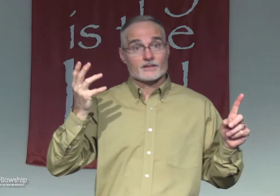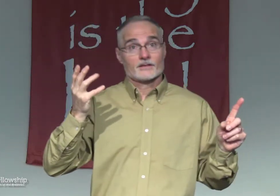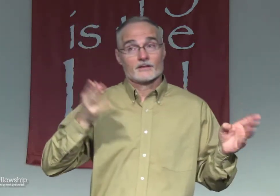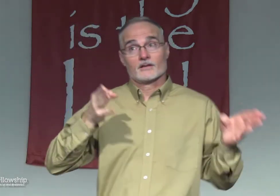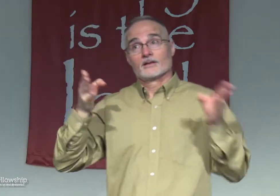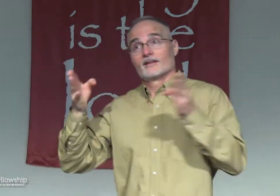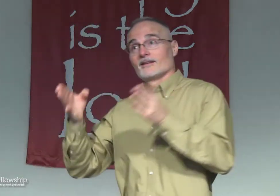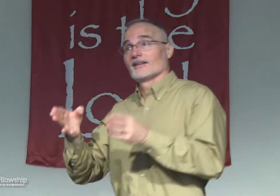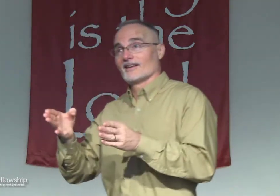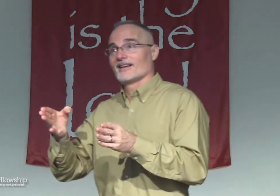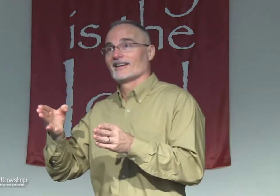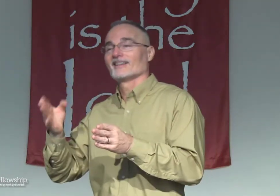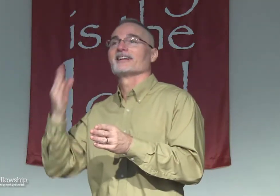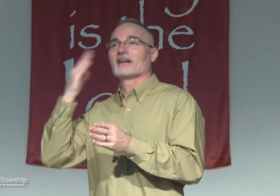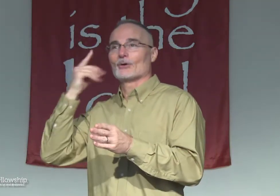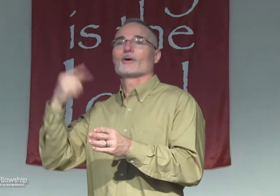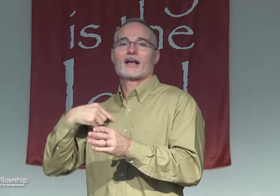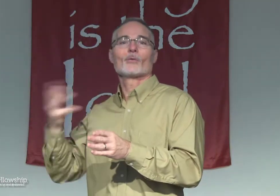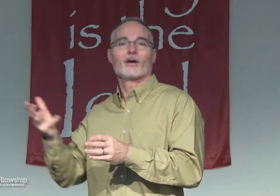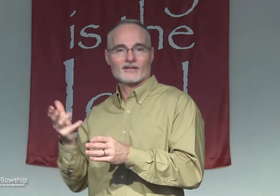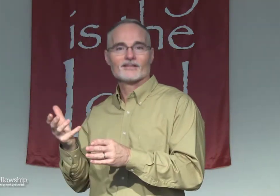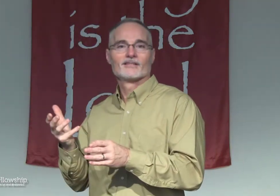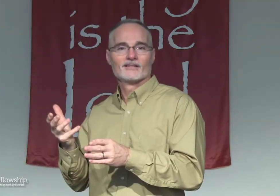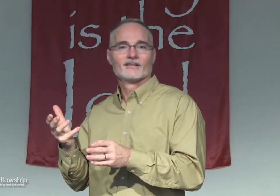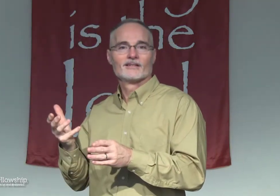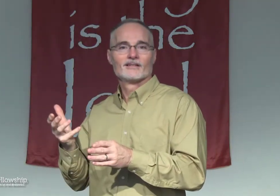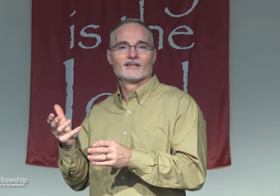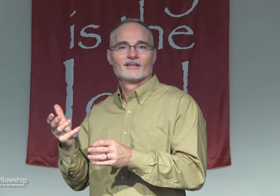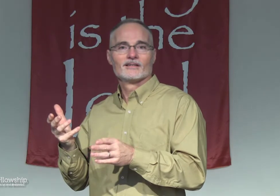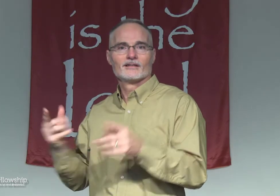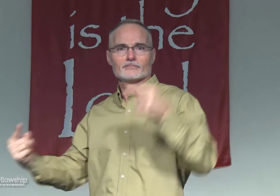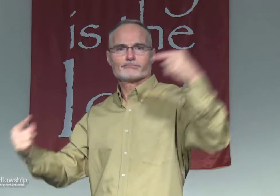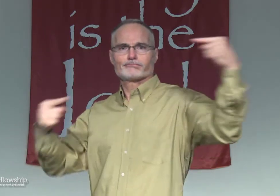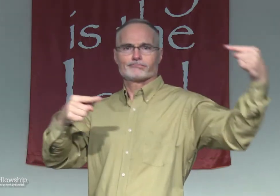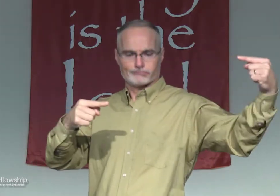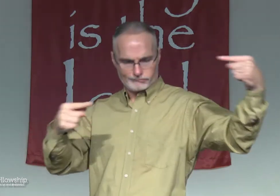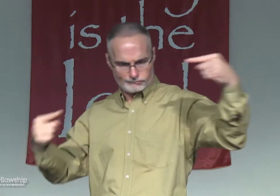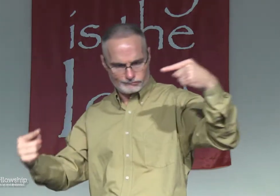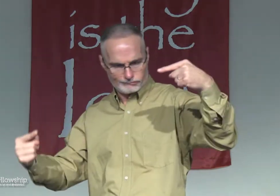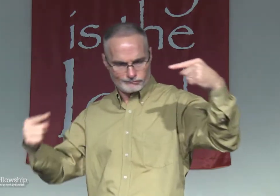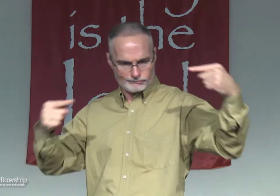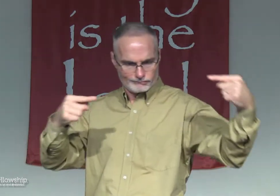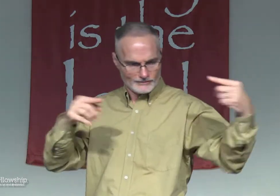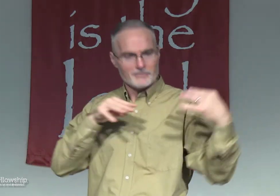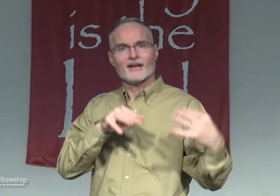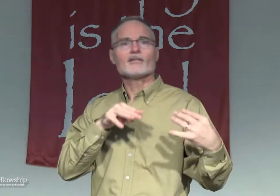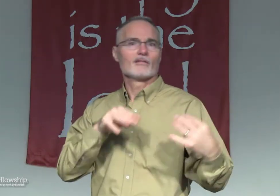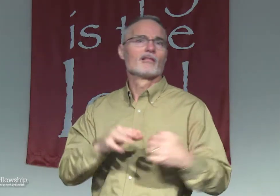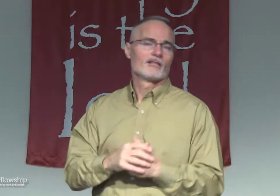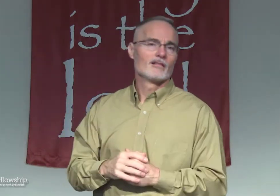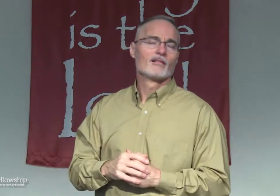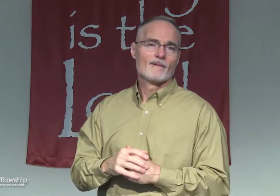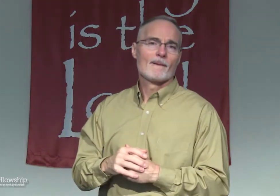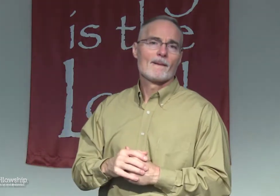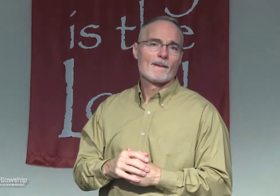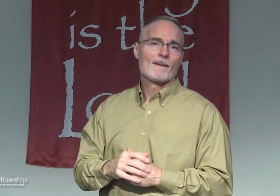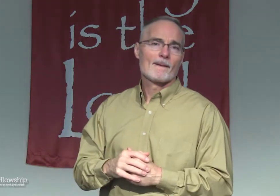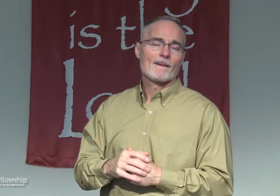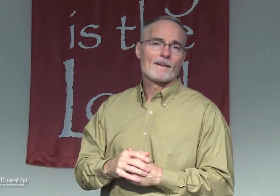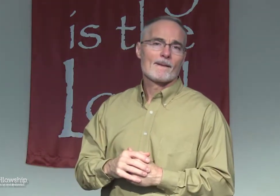We know what God wants, and then we know what we want. And there's a constant struggle. It's a constant